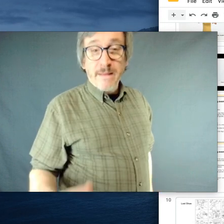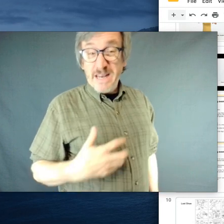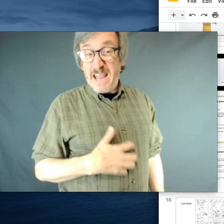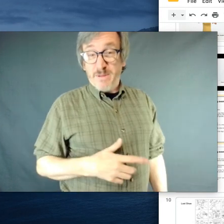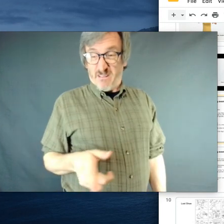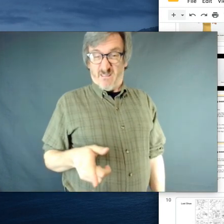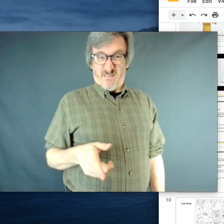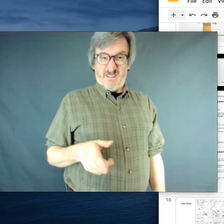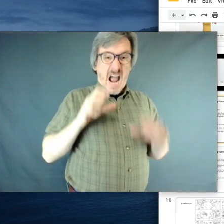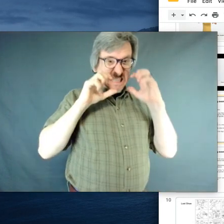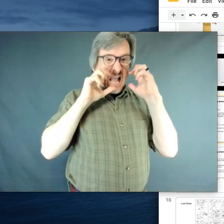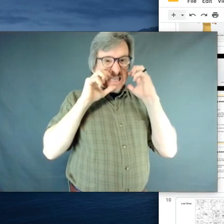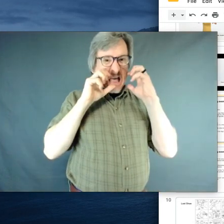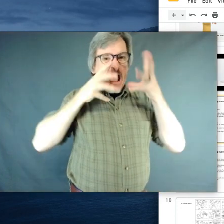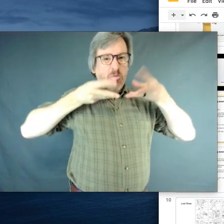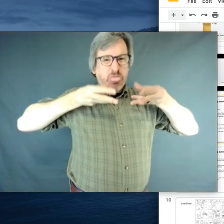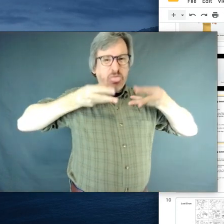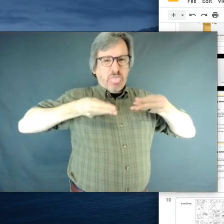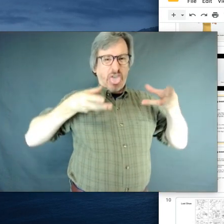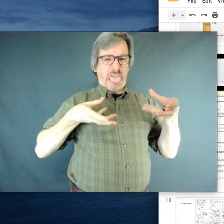I mean, it can be gross.